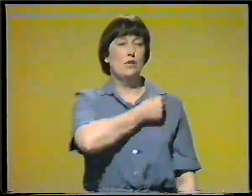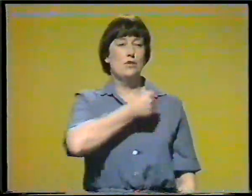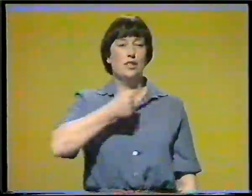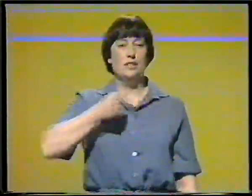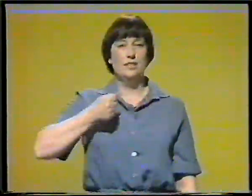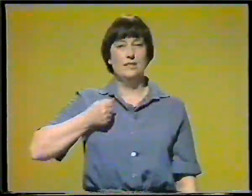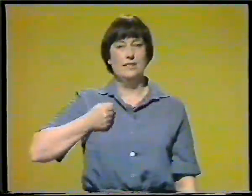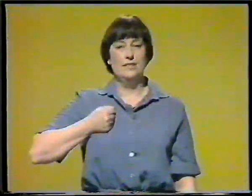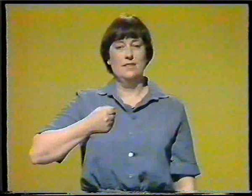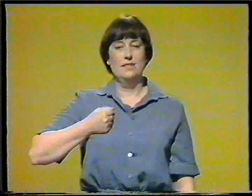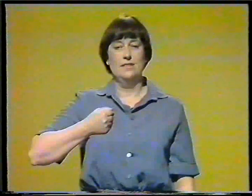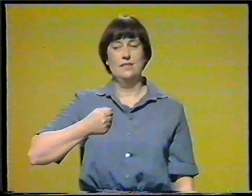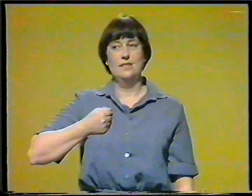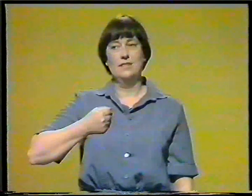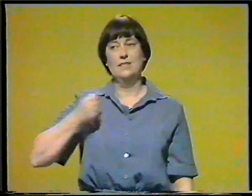Soldier.